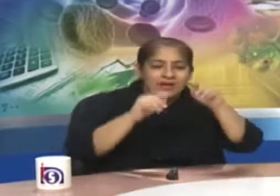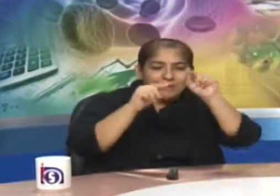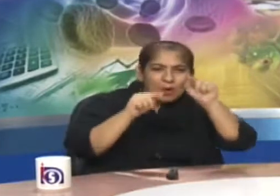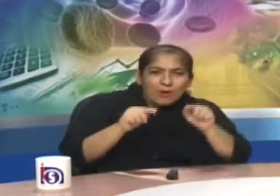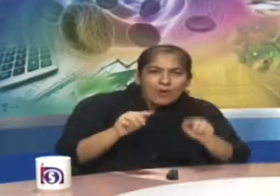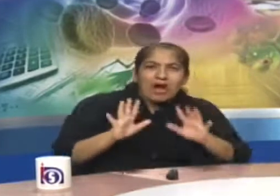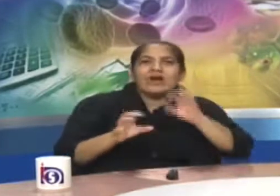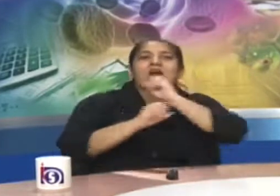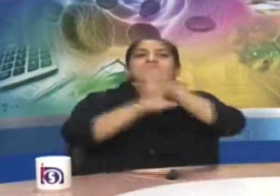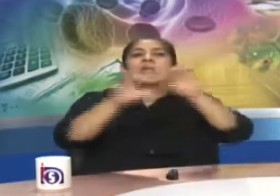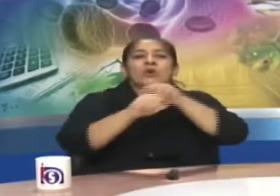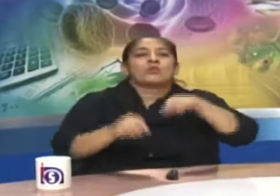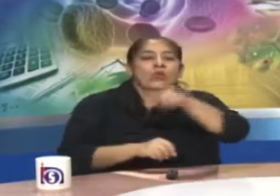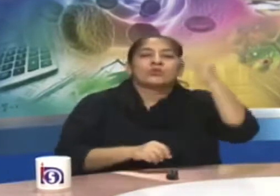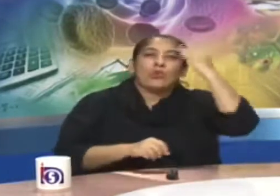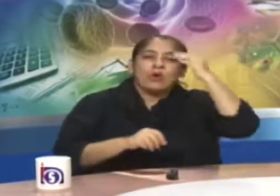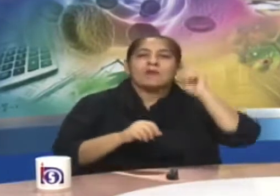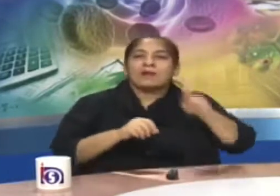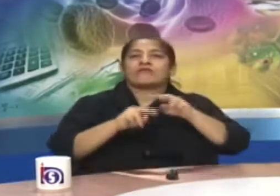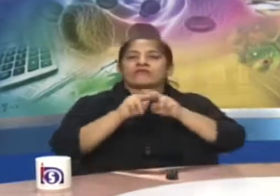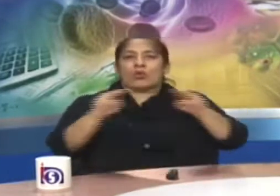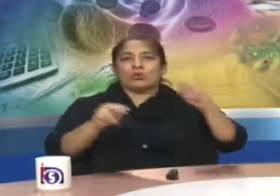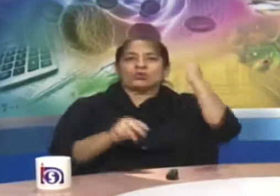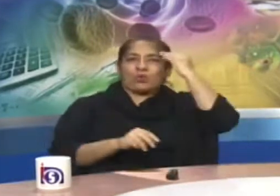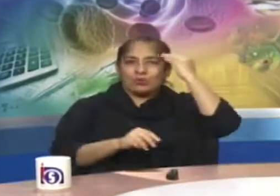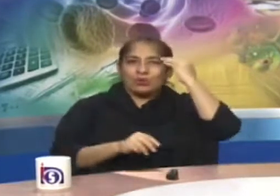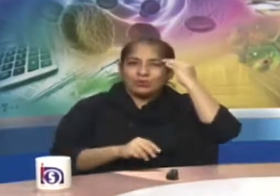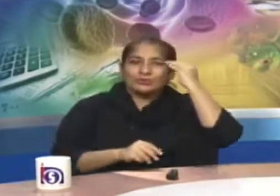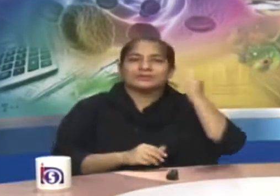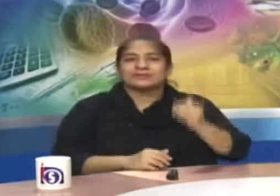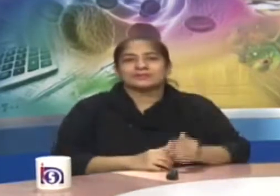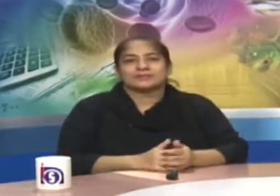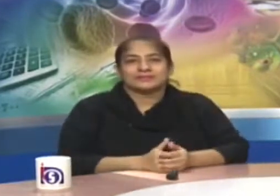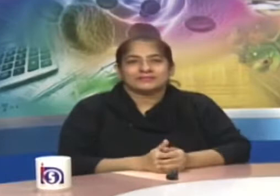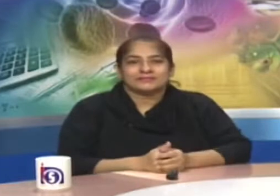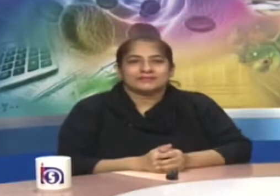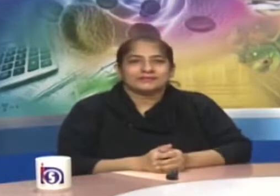And the fifth point explains that full information given to the public.